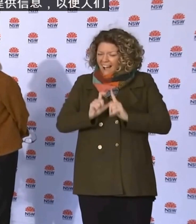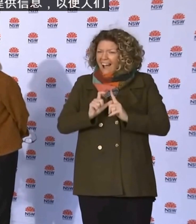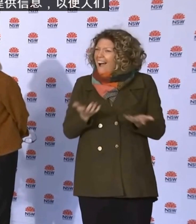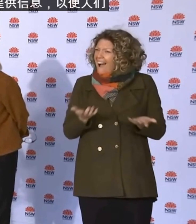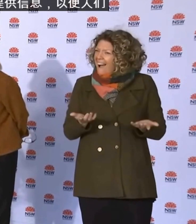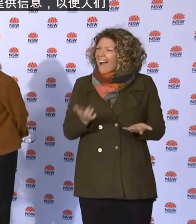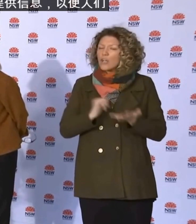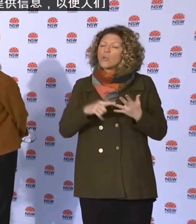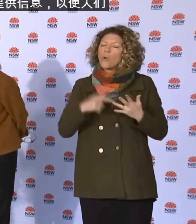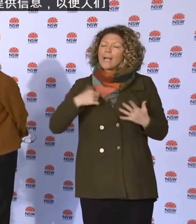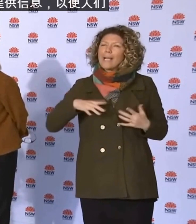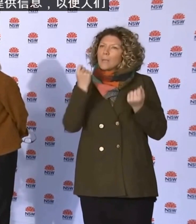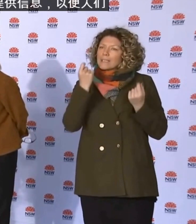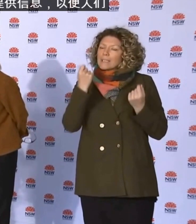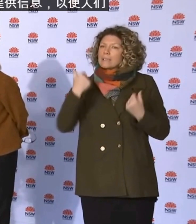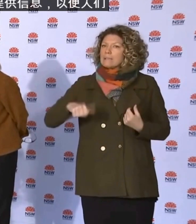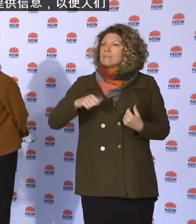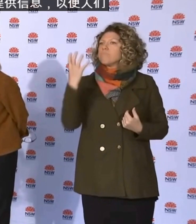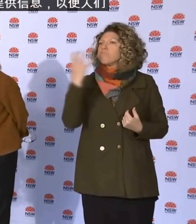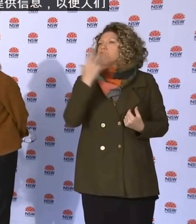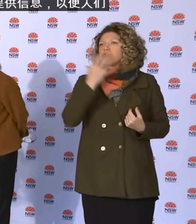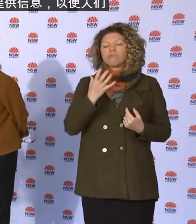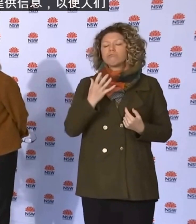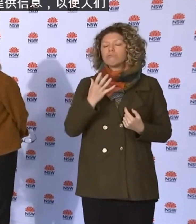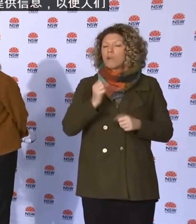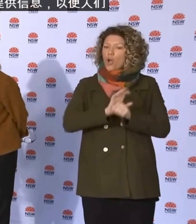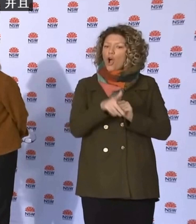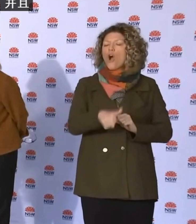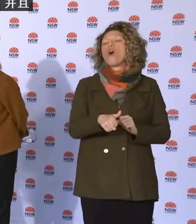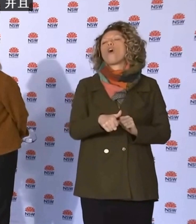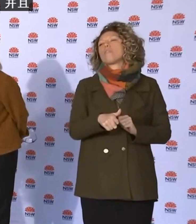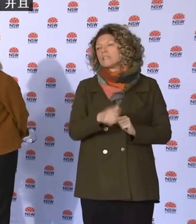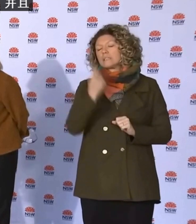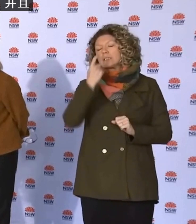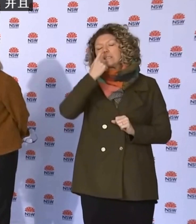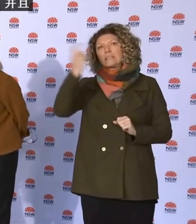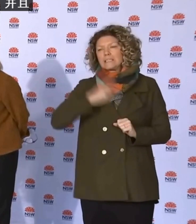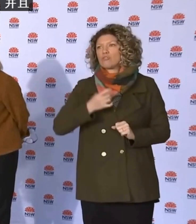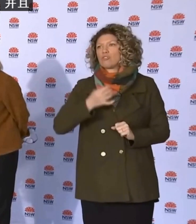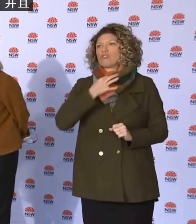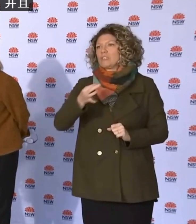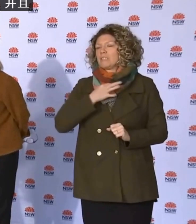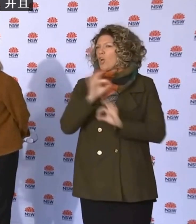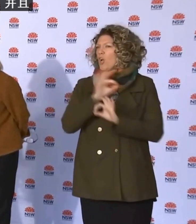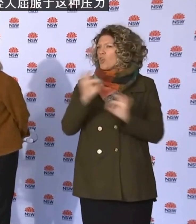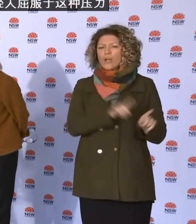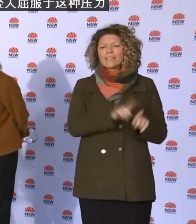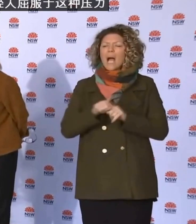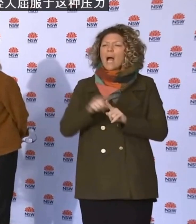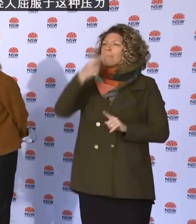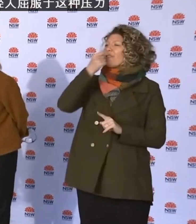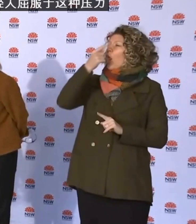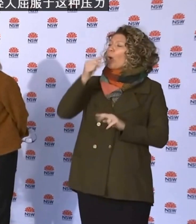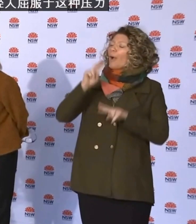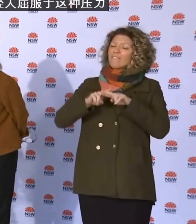aware of that, and that's why we're trying to be as direct and as informative as possible so people understand the risks. It is not like the flu, and